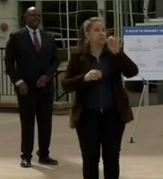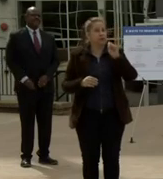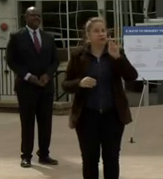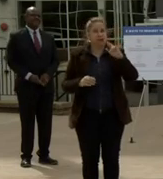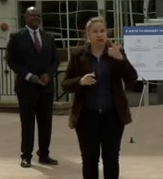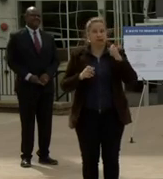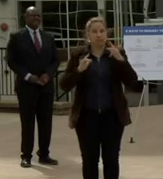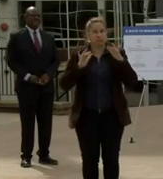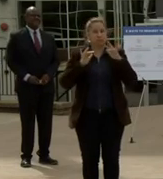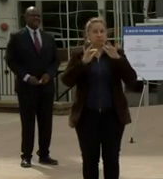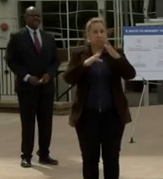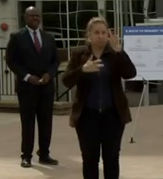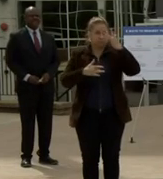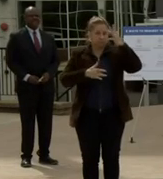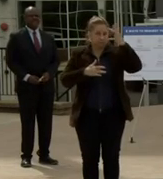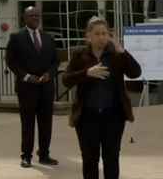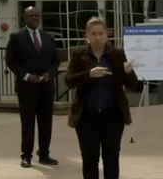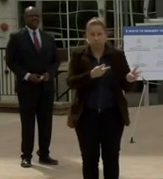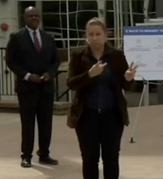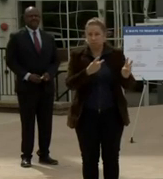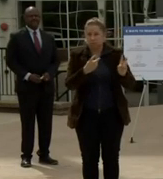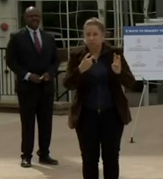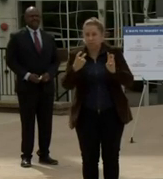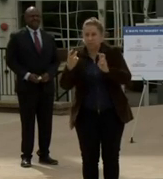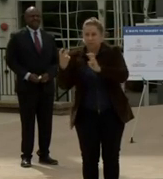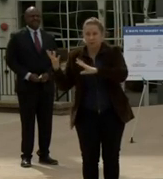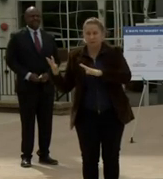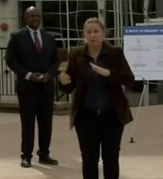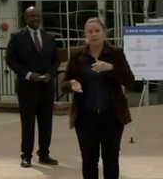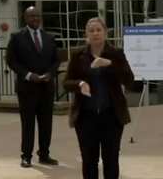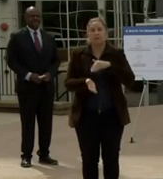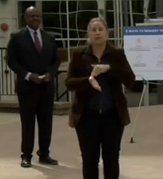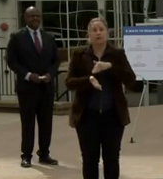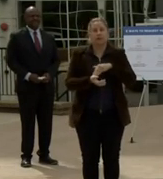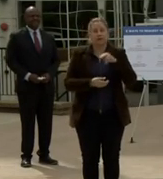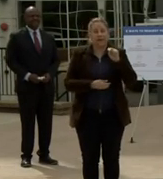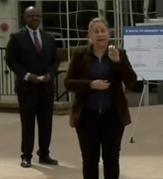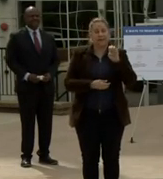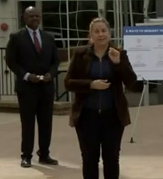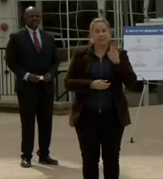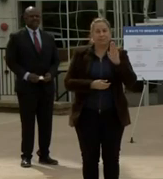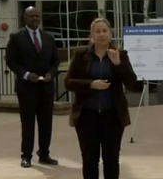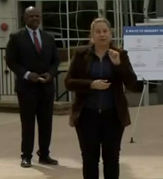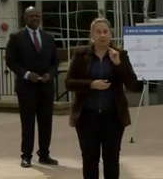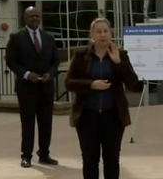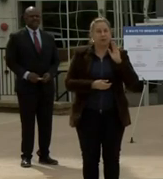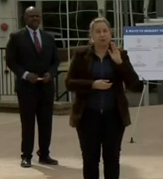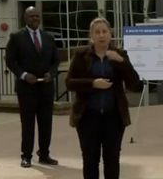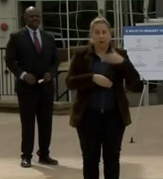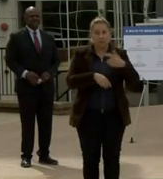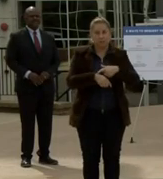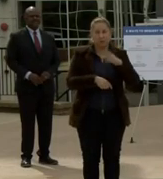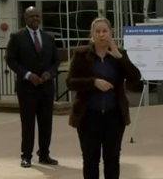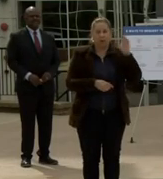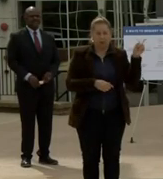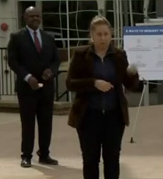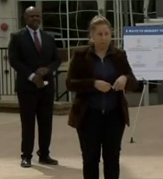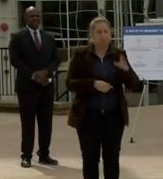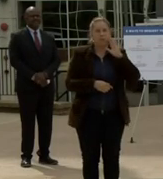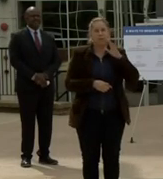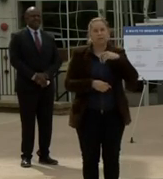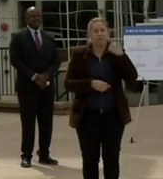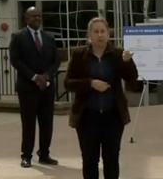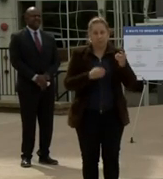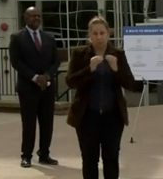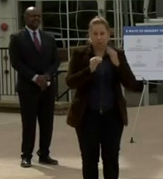the next time that Dr. Nesbitt is with us, she can talk about that with some expertise. But what we are